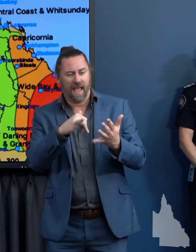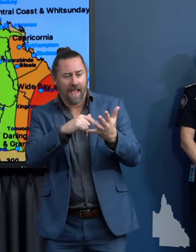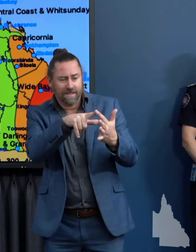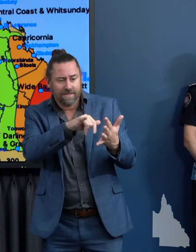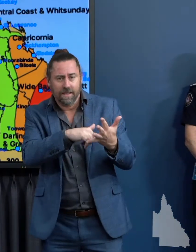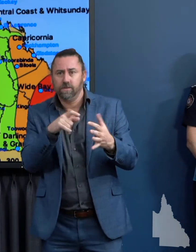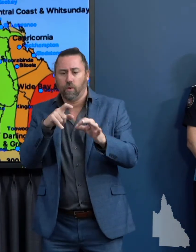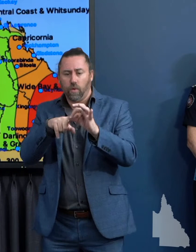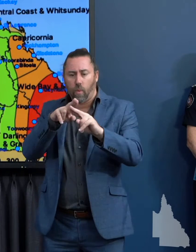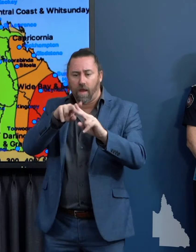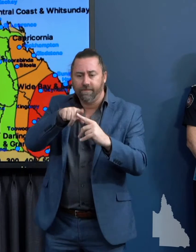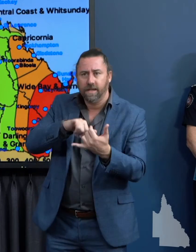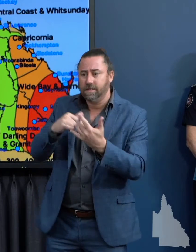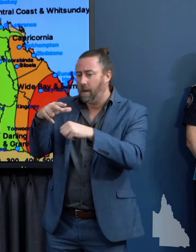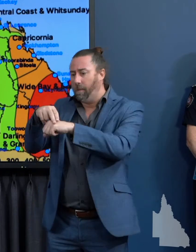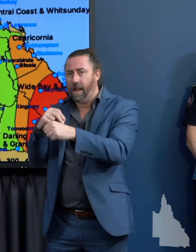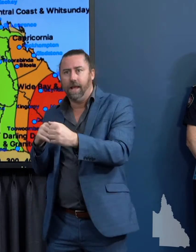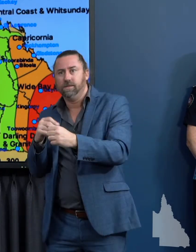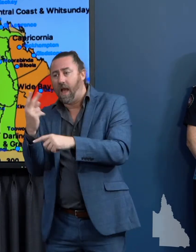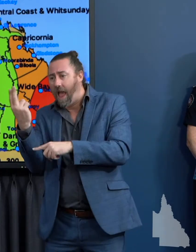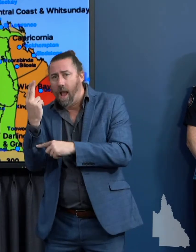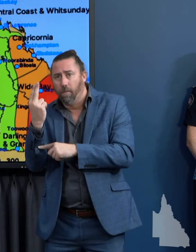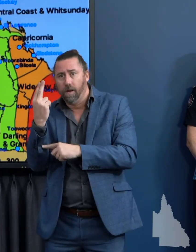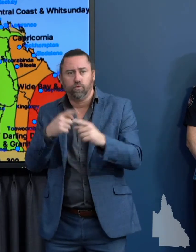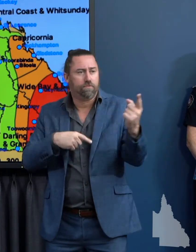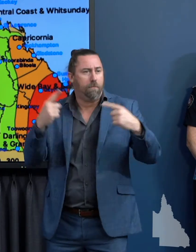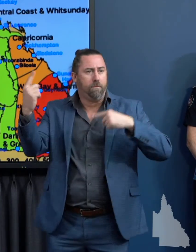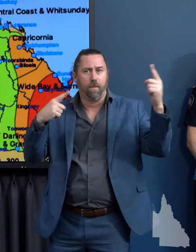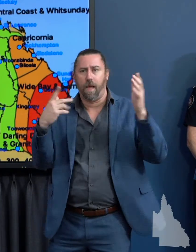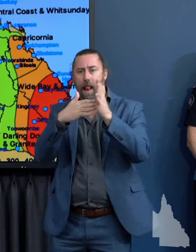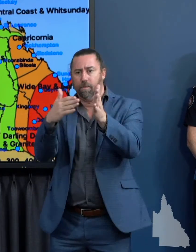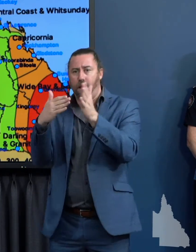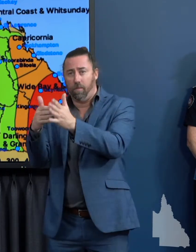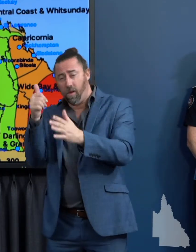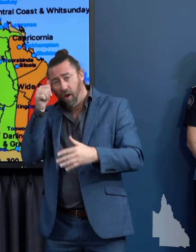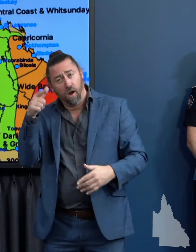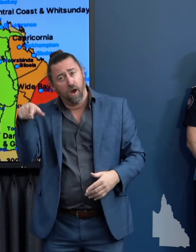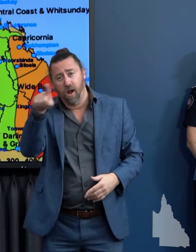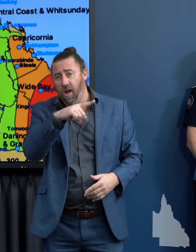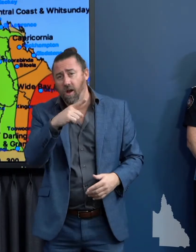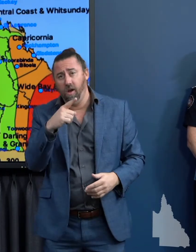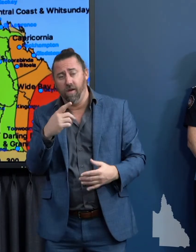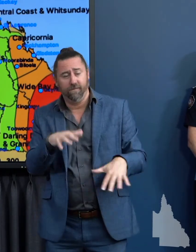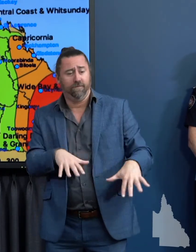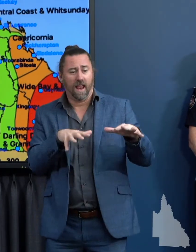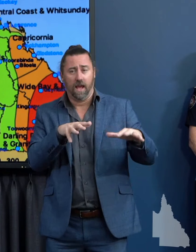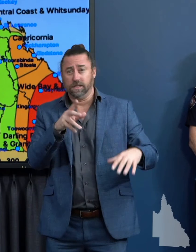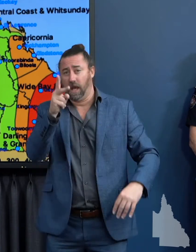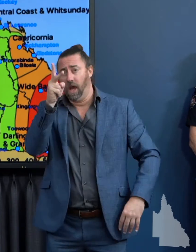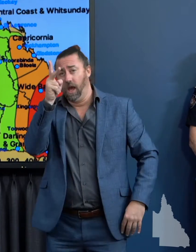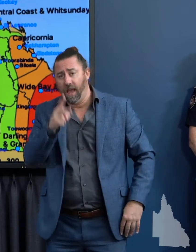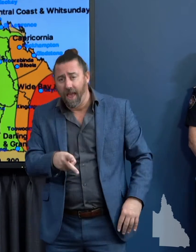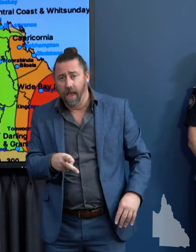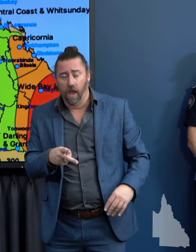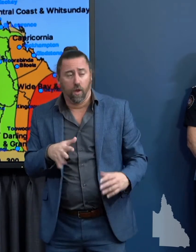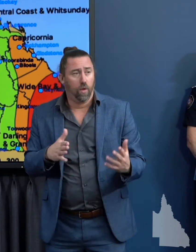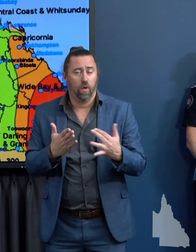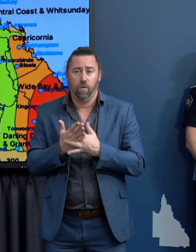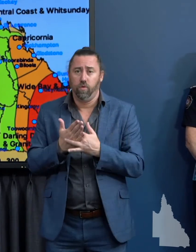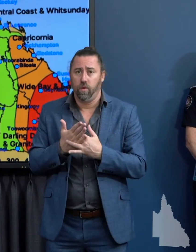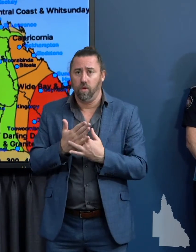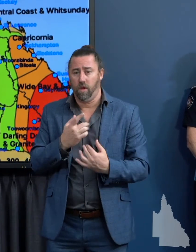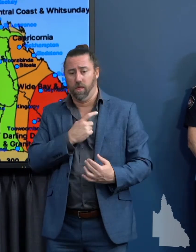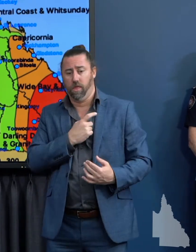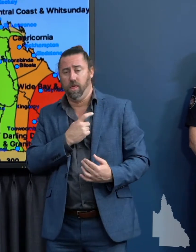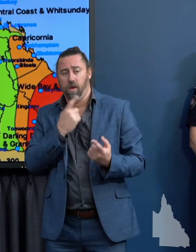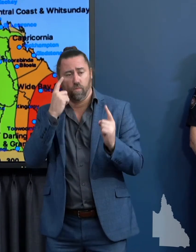where they need to go. This is a really tough time, especially for people who have been flooded, and now we're asking you to please do not